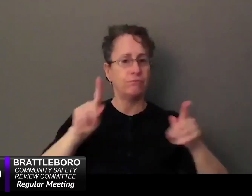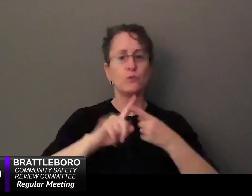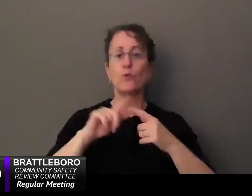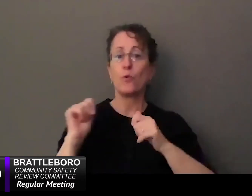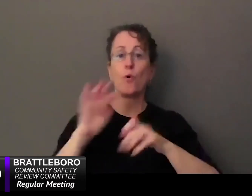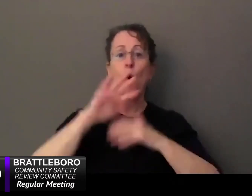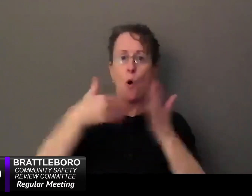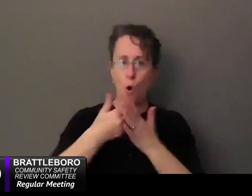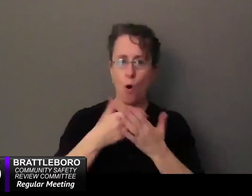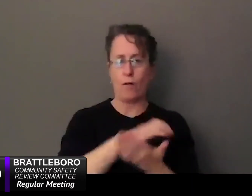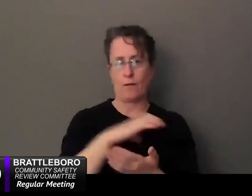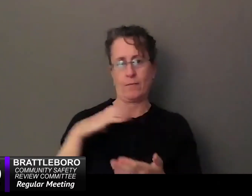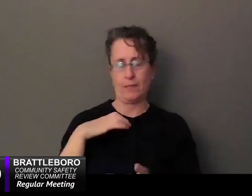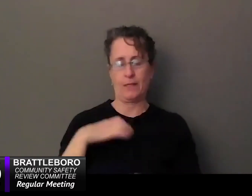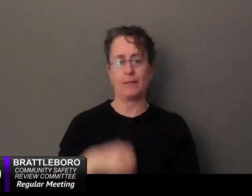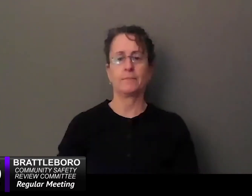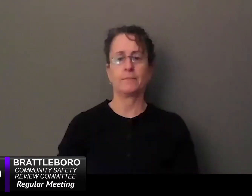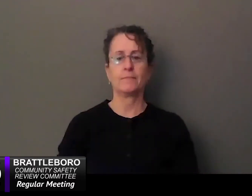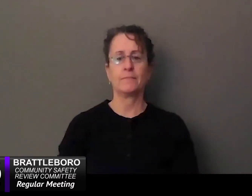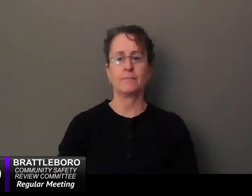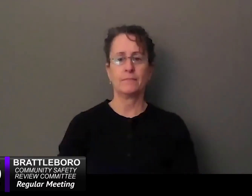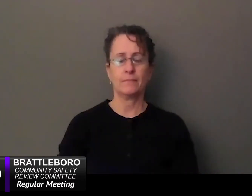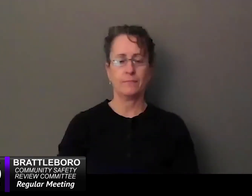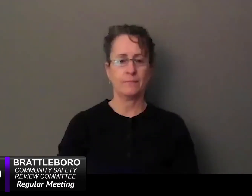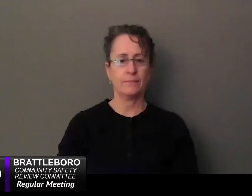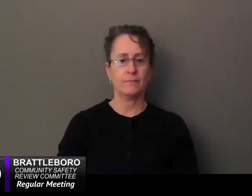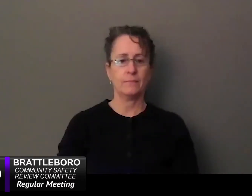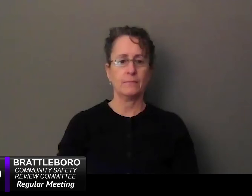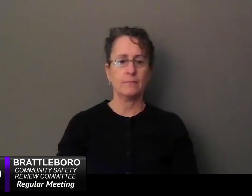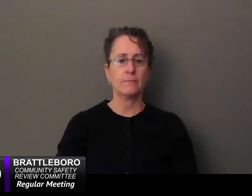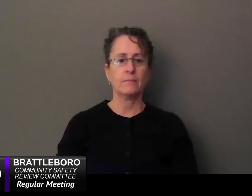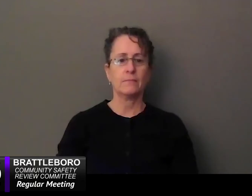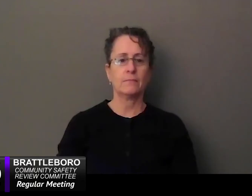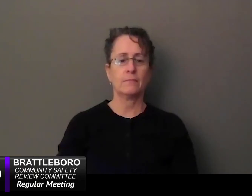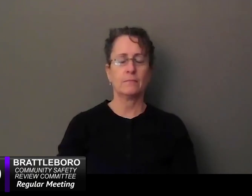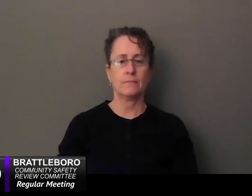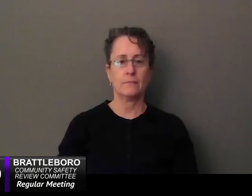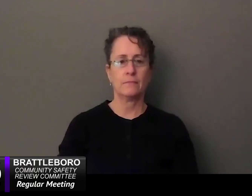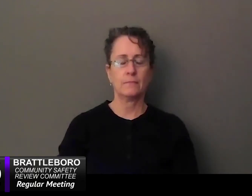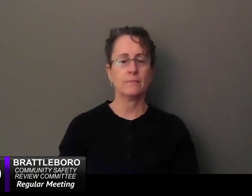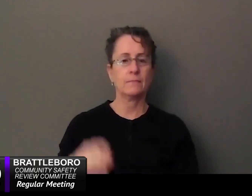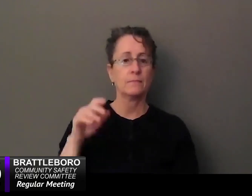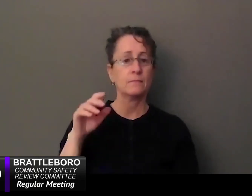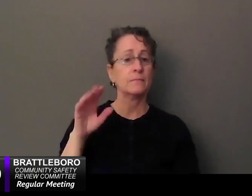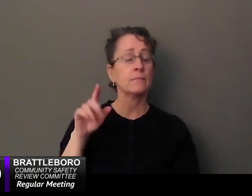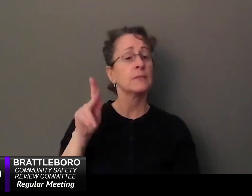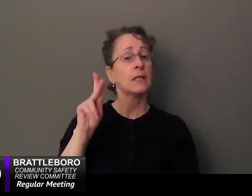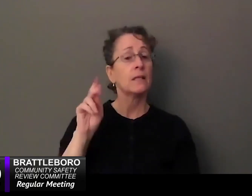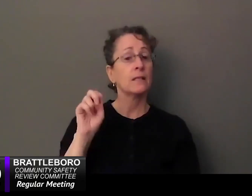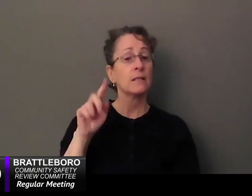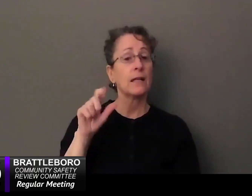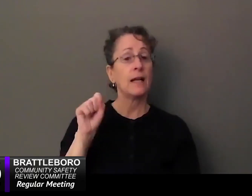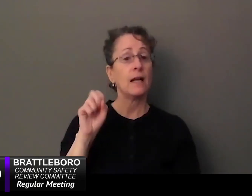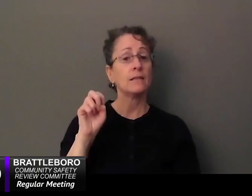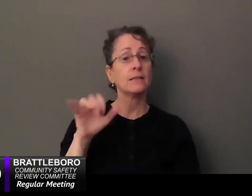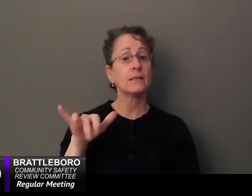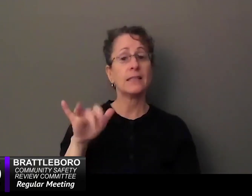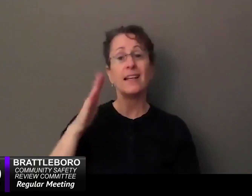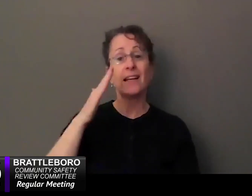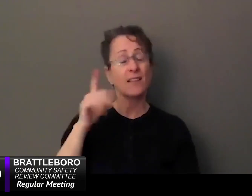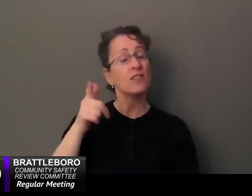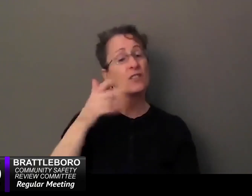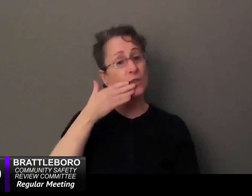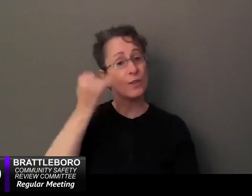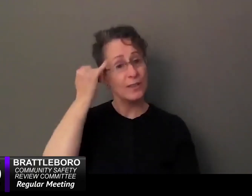your idea, Kelsey, I think. If anybody does decide to use I know I appreciate